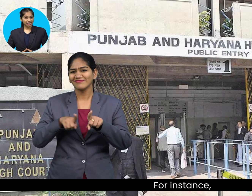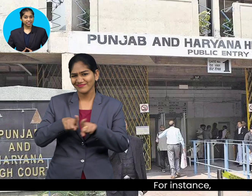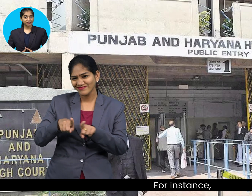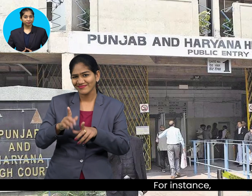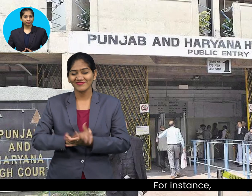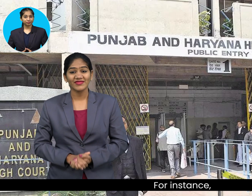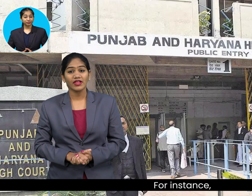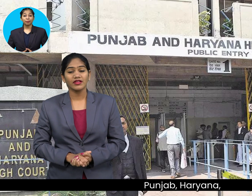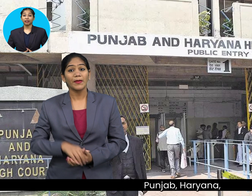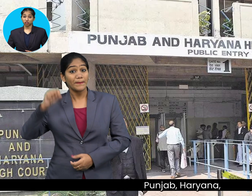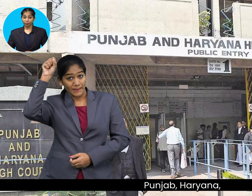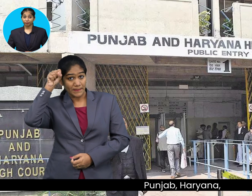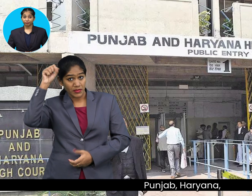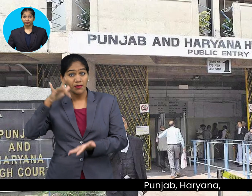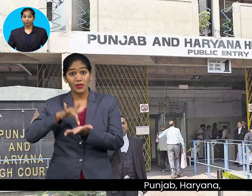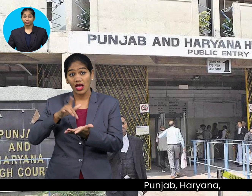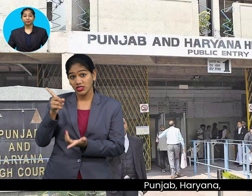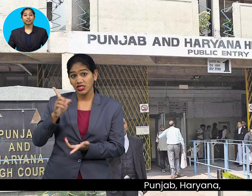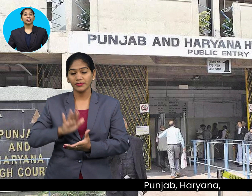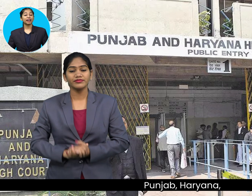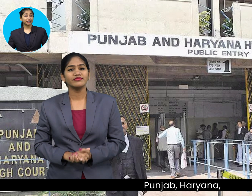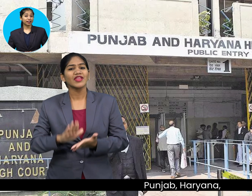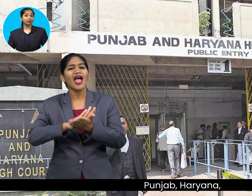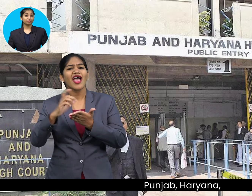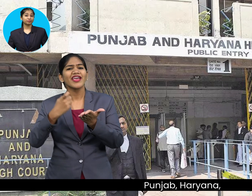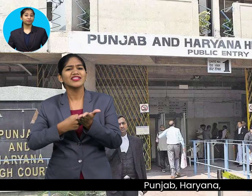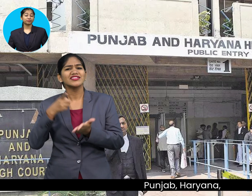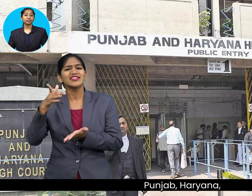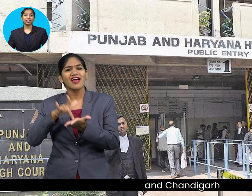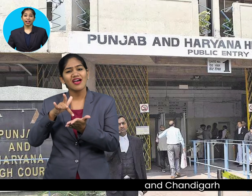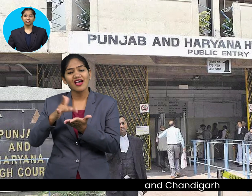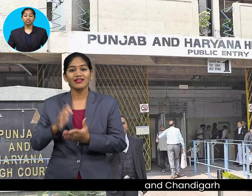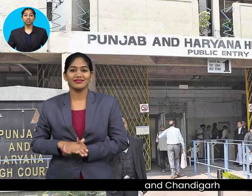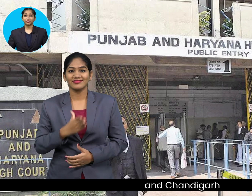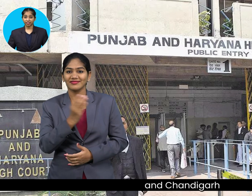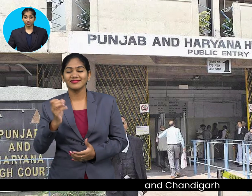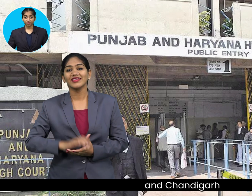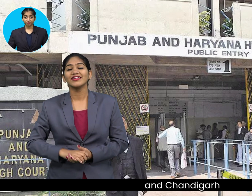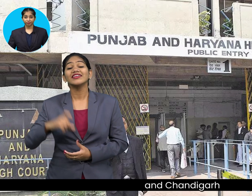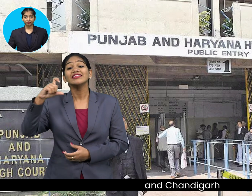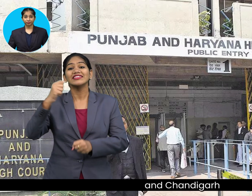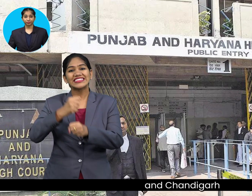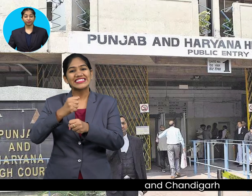For instance, Punjab, Haryana and